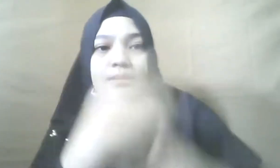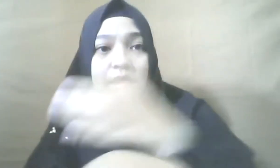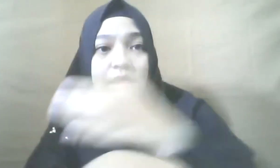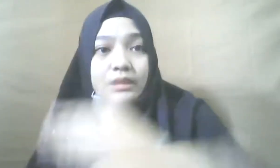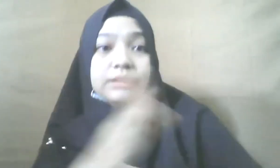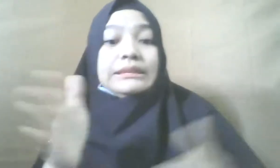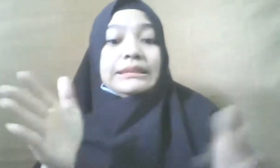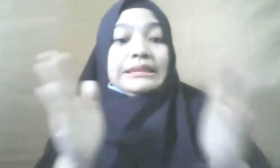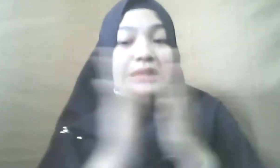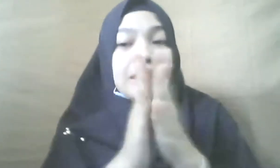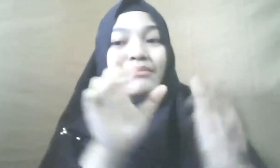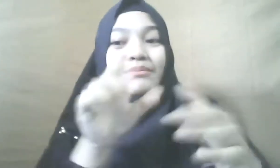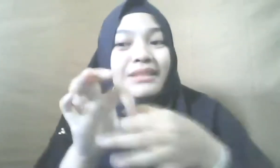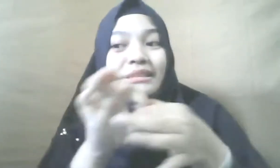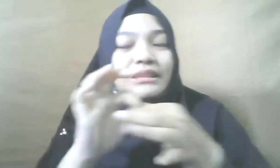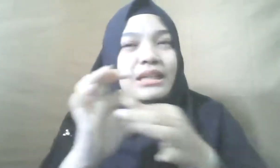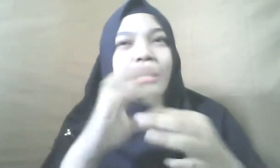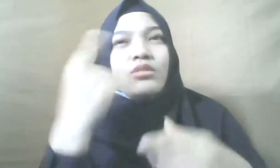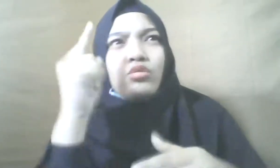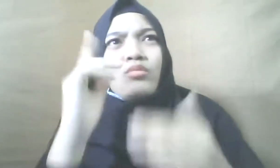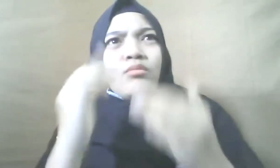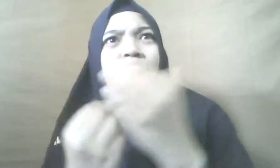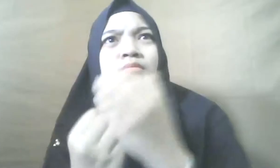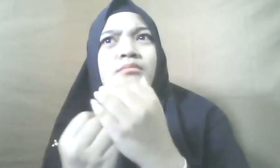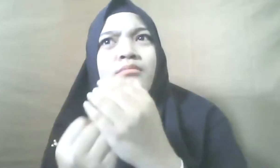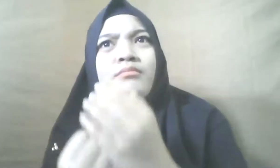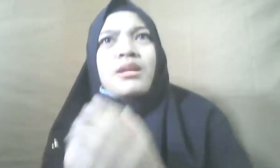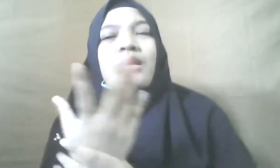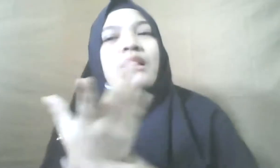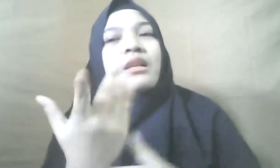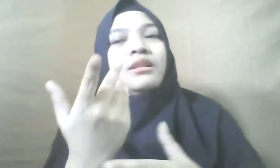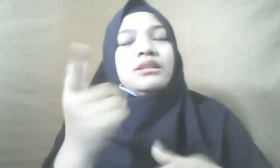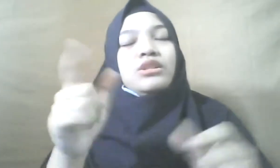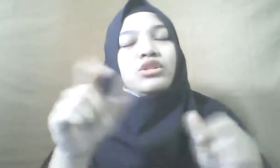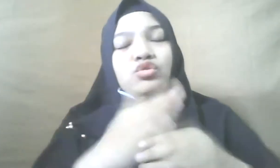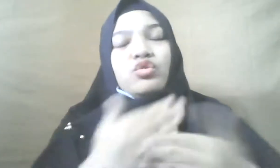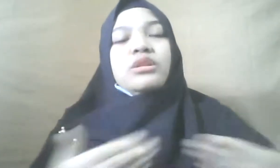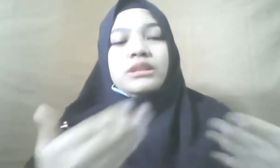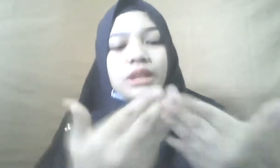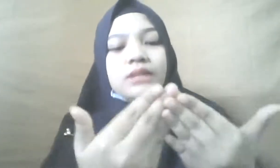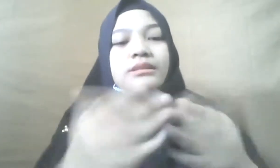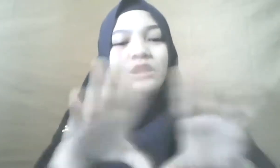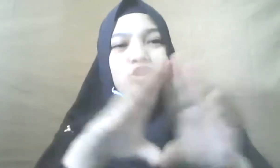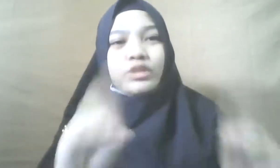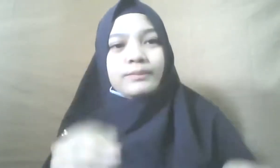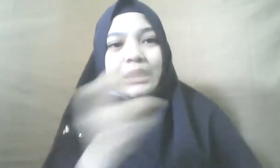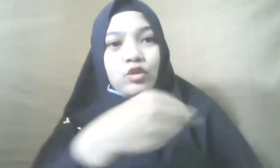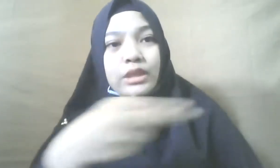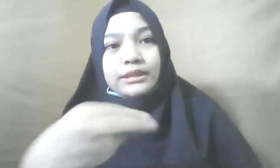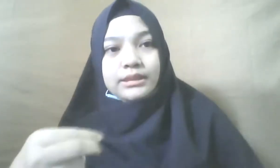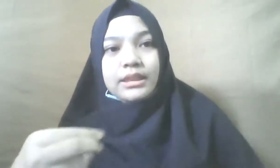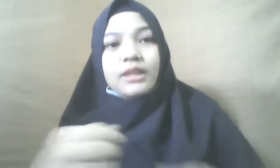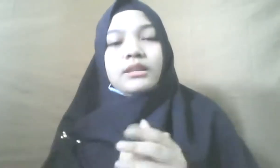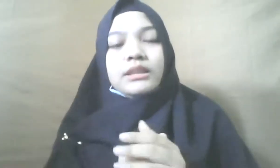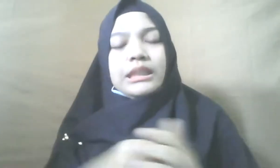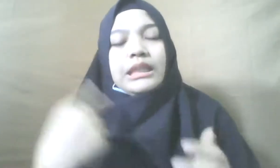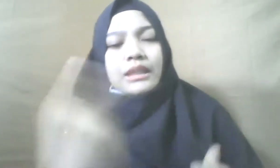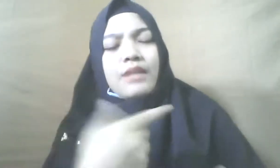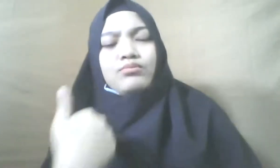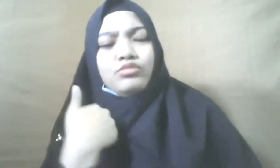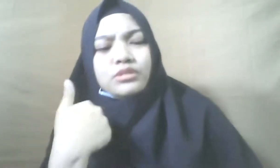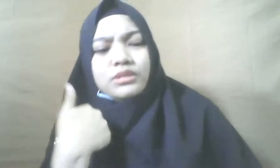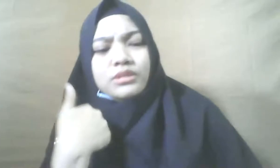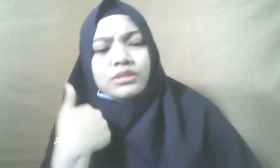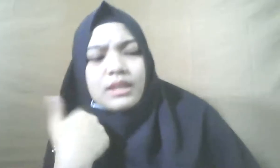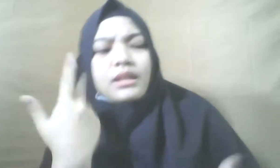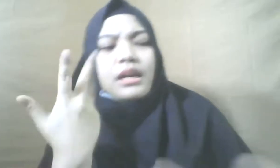in advocacy to advance the development of socially inclusive policies within Indonesia. We have a biannual